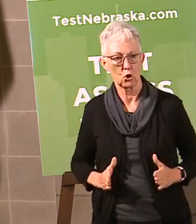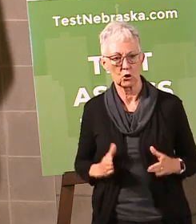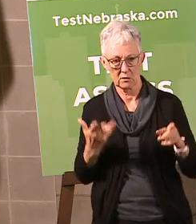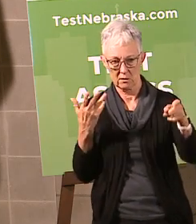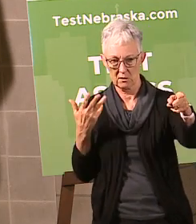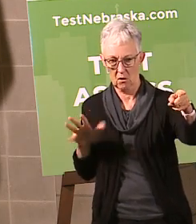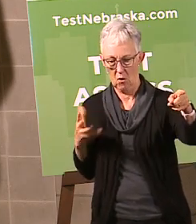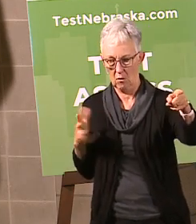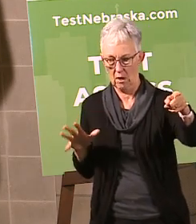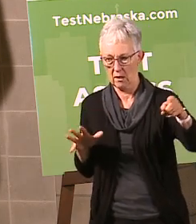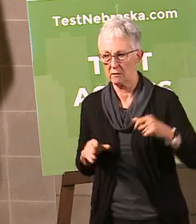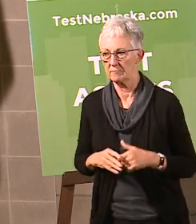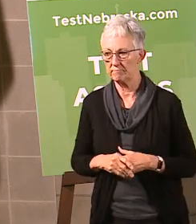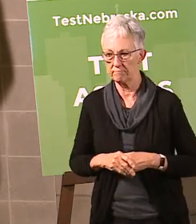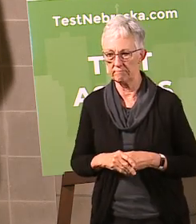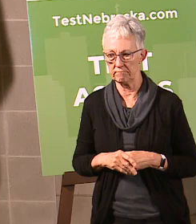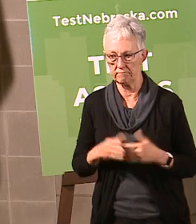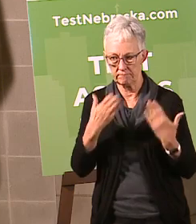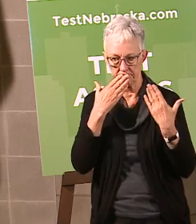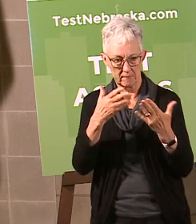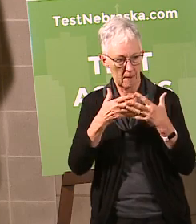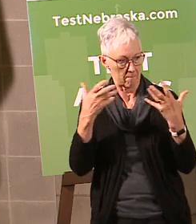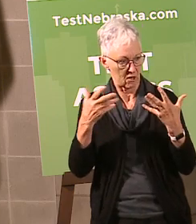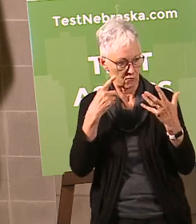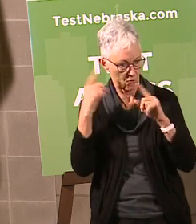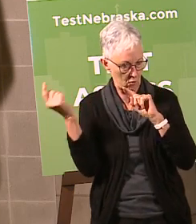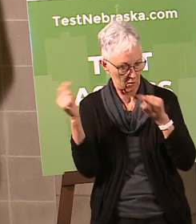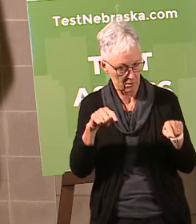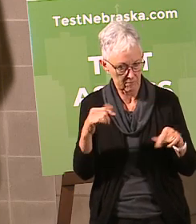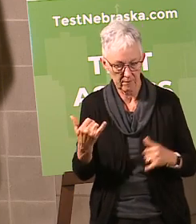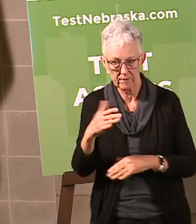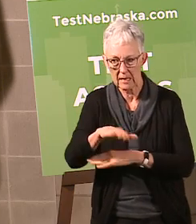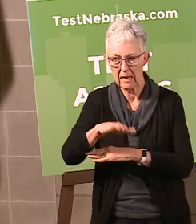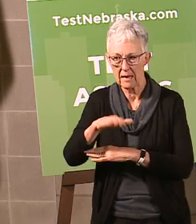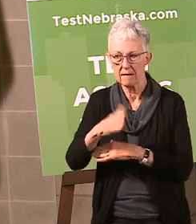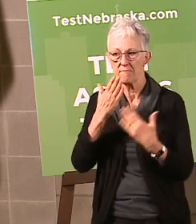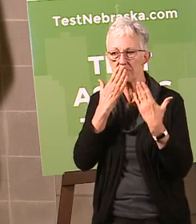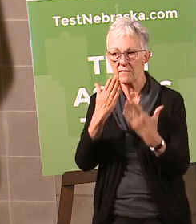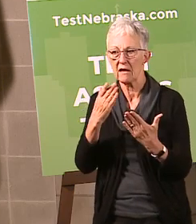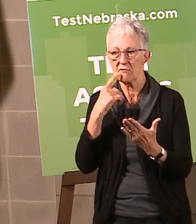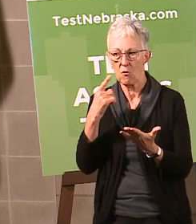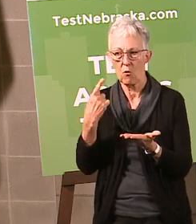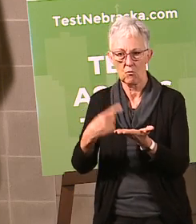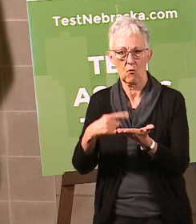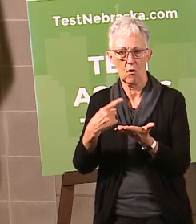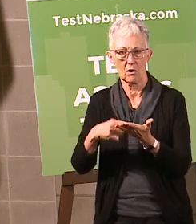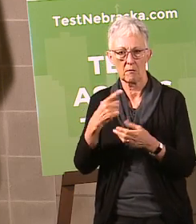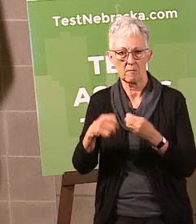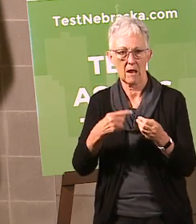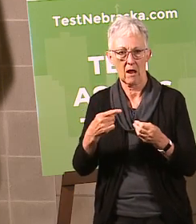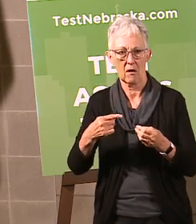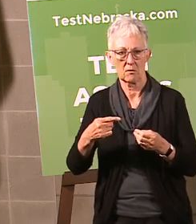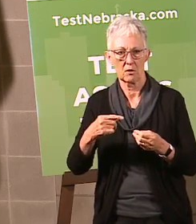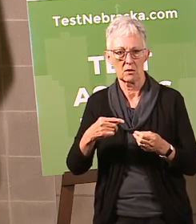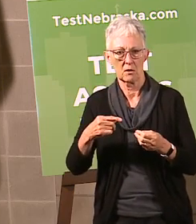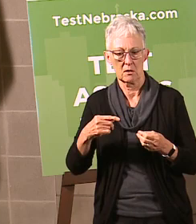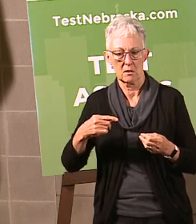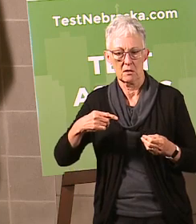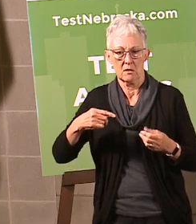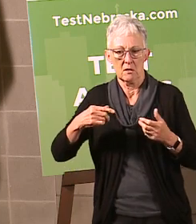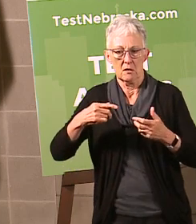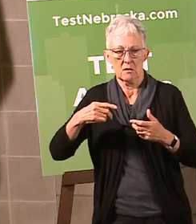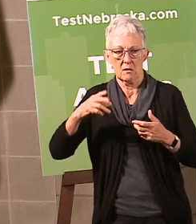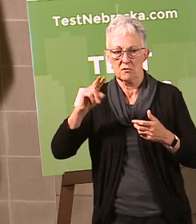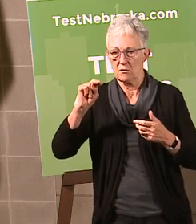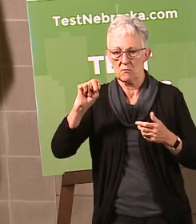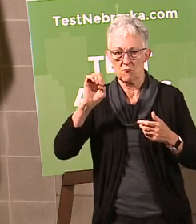All right, folks, well, again, thank you very much. Appreciate everybody coming here this afternoon to talk about what we're doing here to slow the spread of virus here in our state. I want to thank